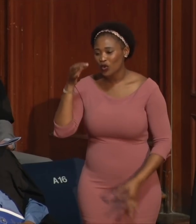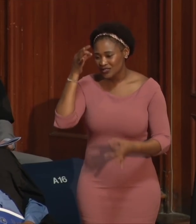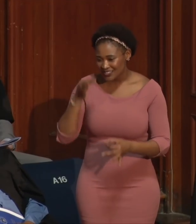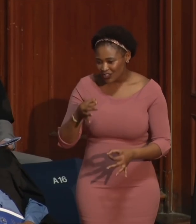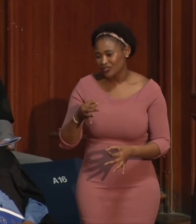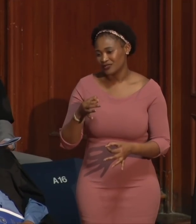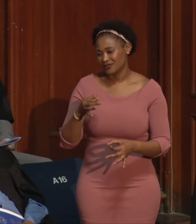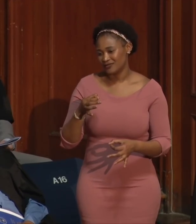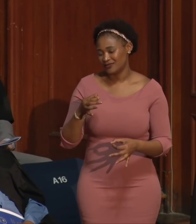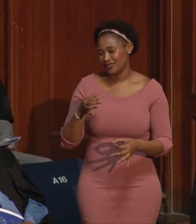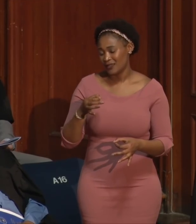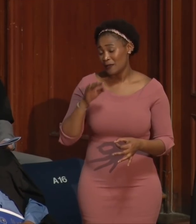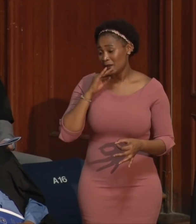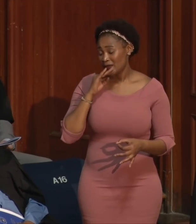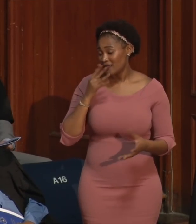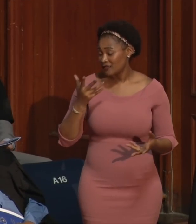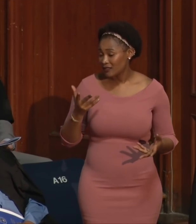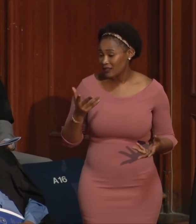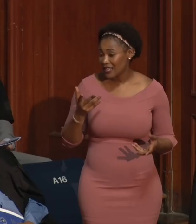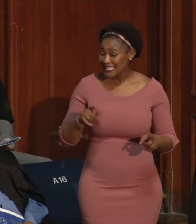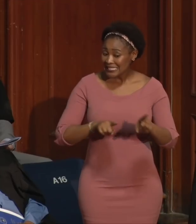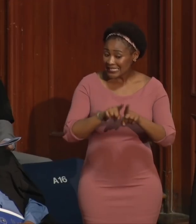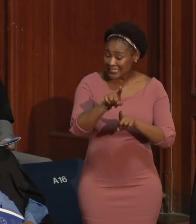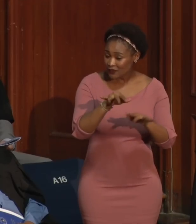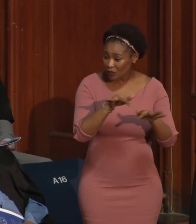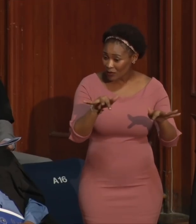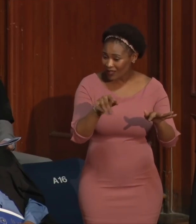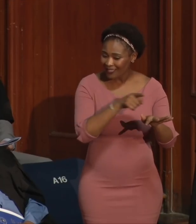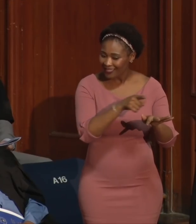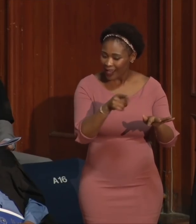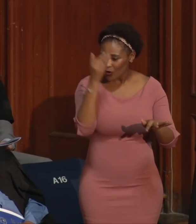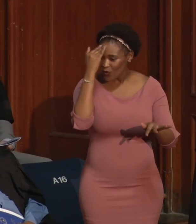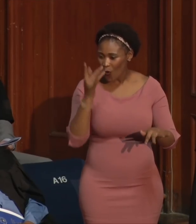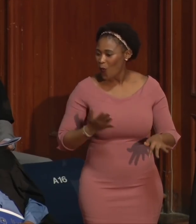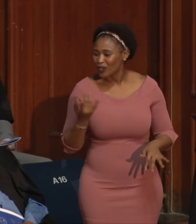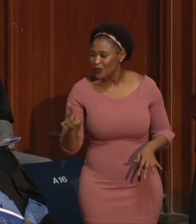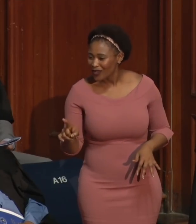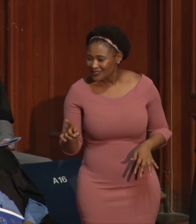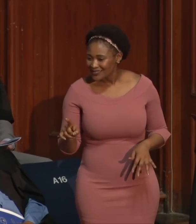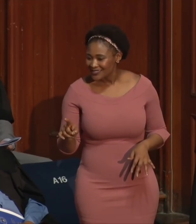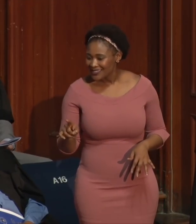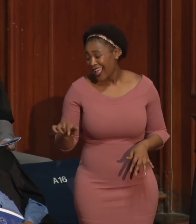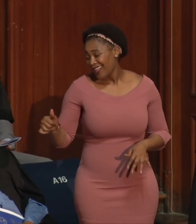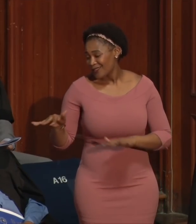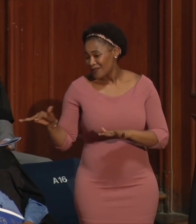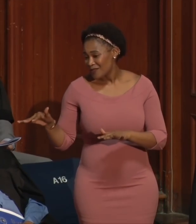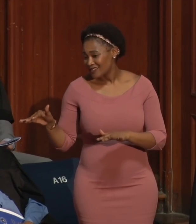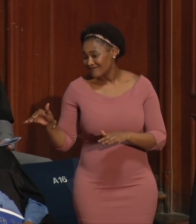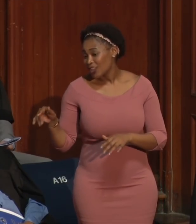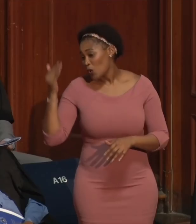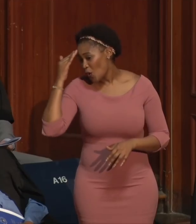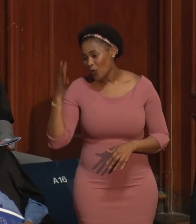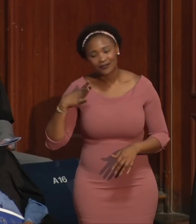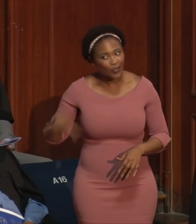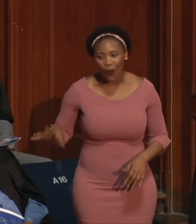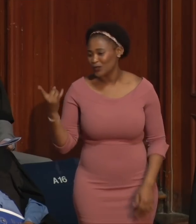choice. It is said that successful people know what they want, and not so successful people know what they don't